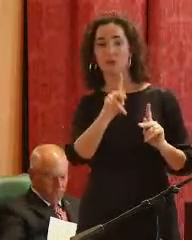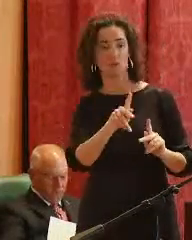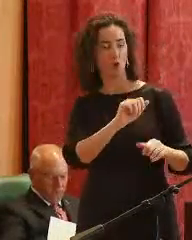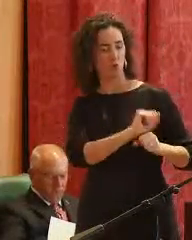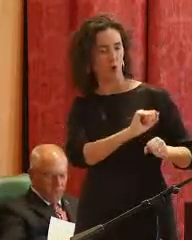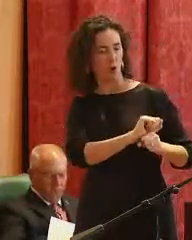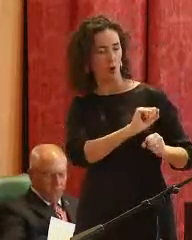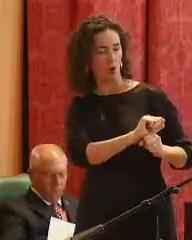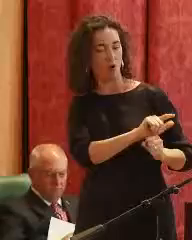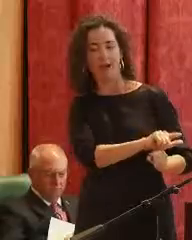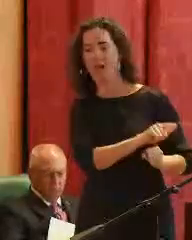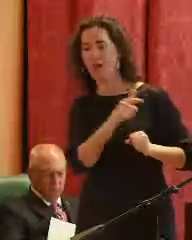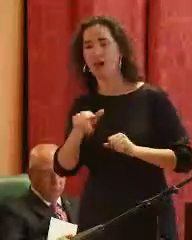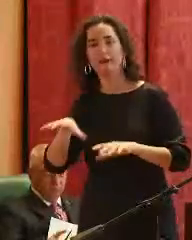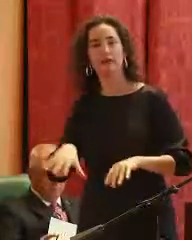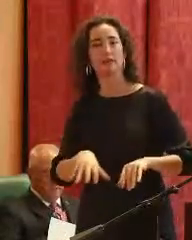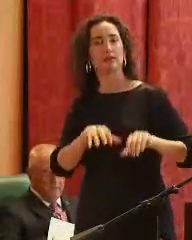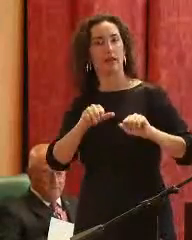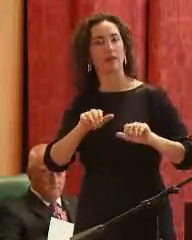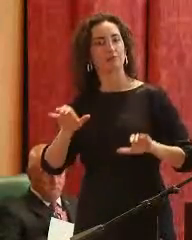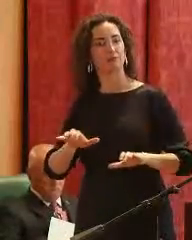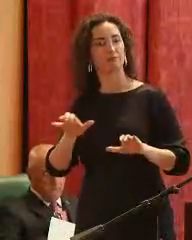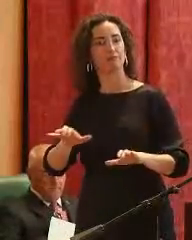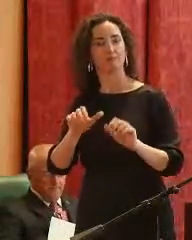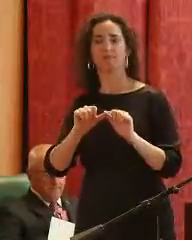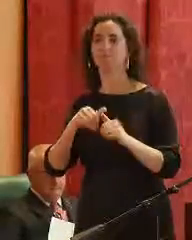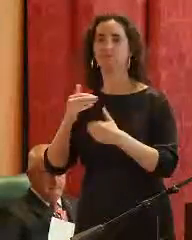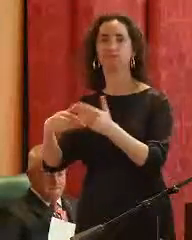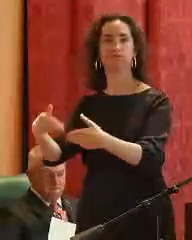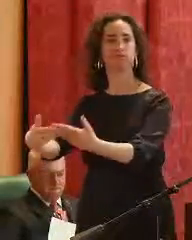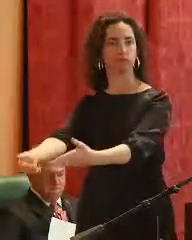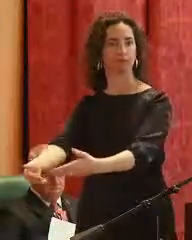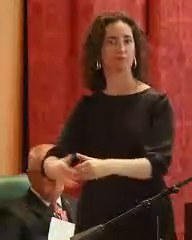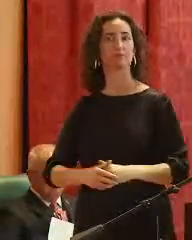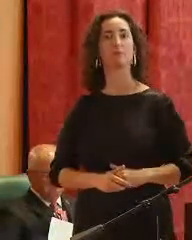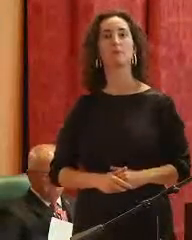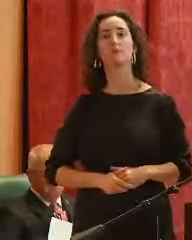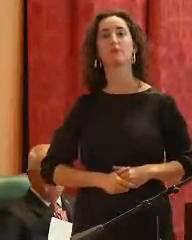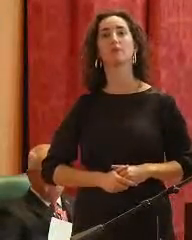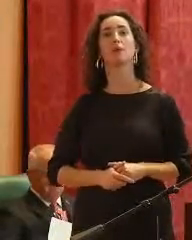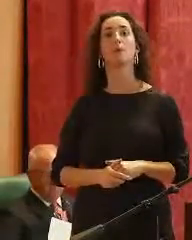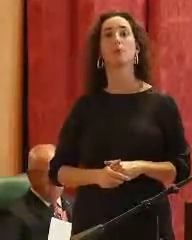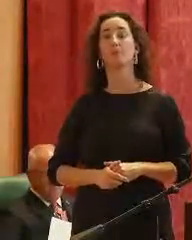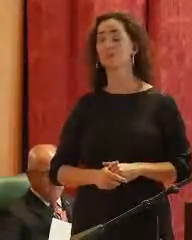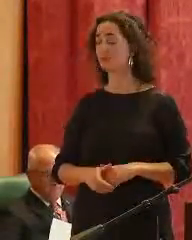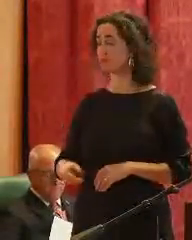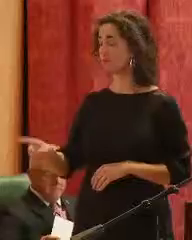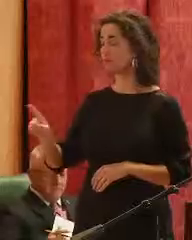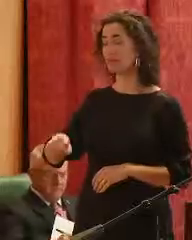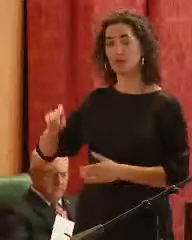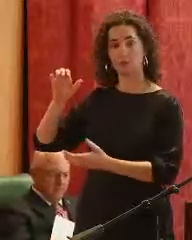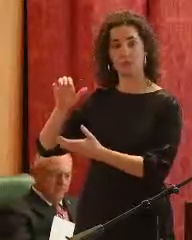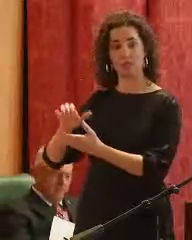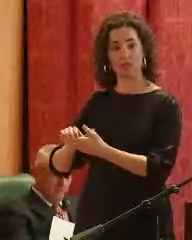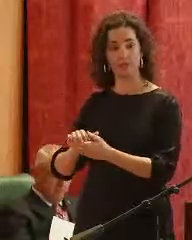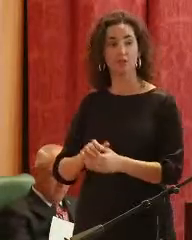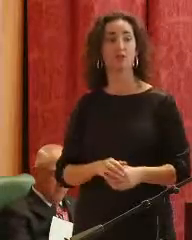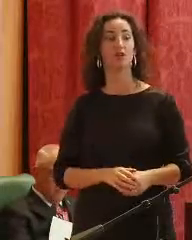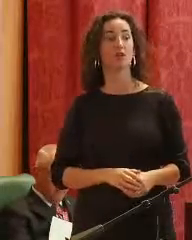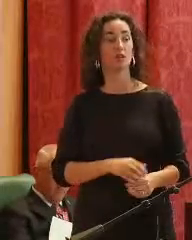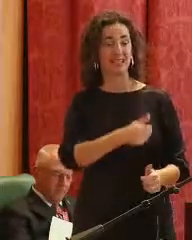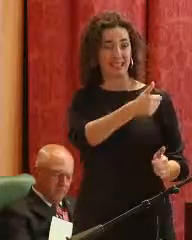them, and they continue to push forward. They believe in the individual and